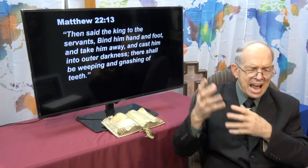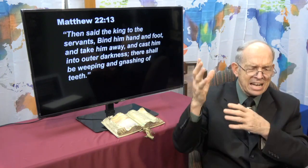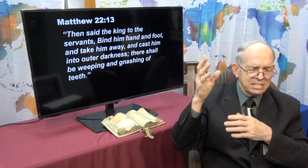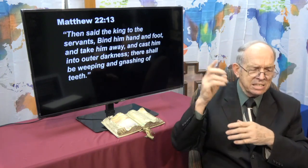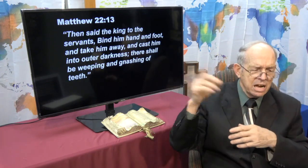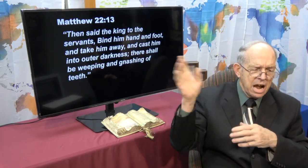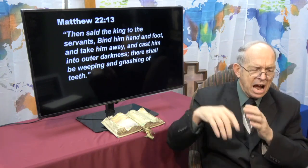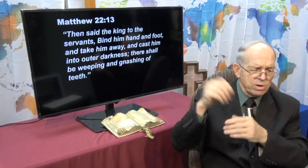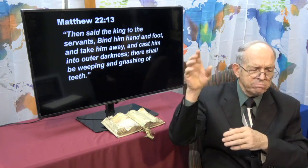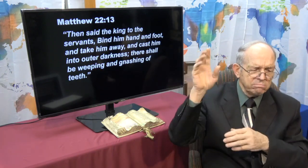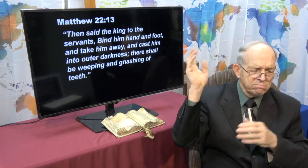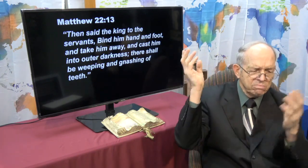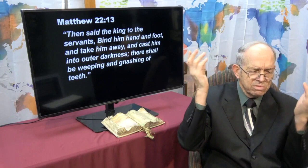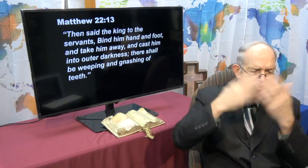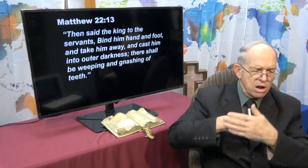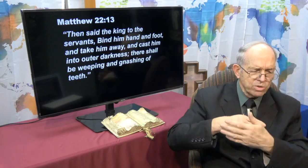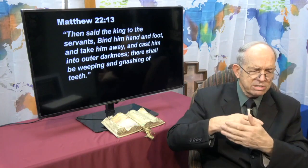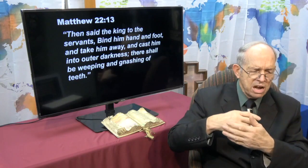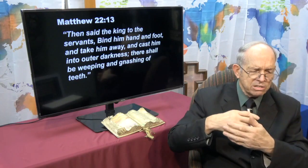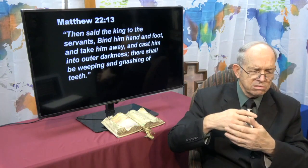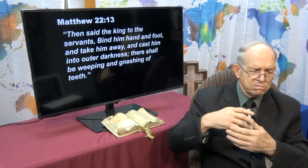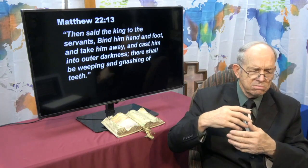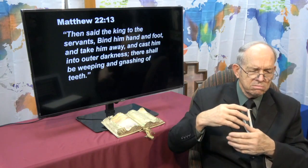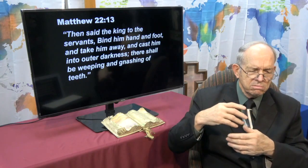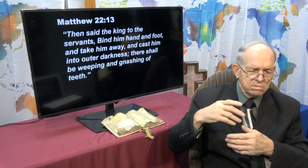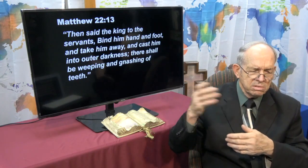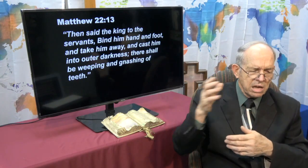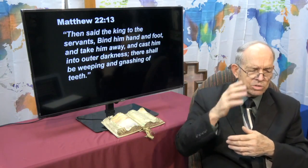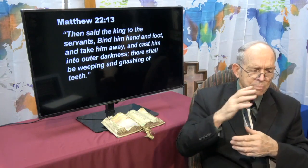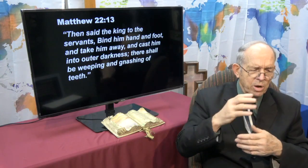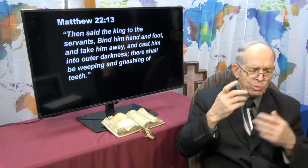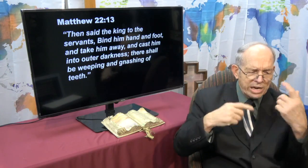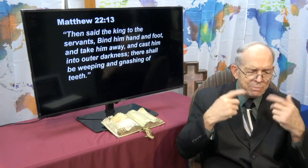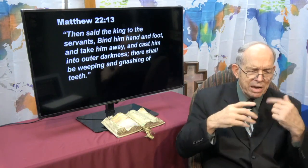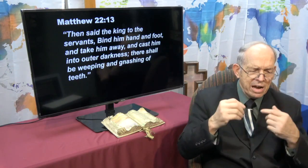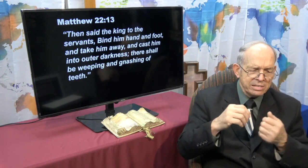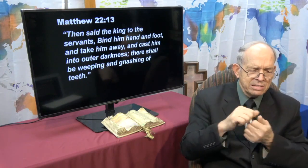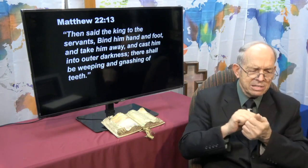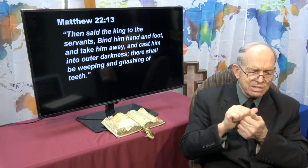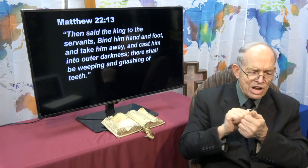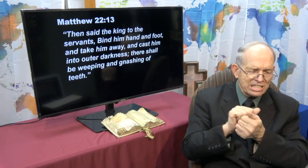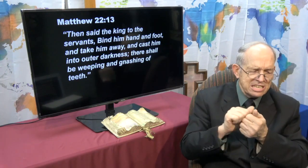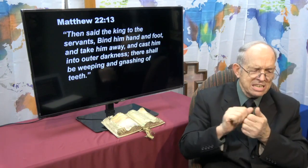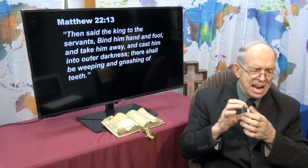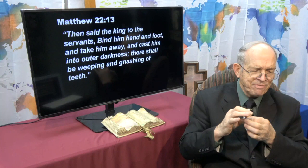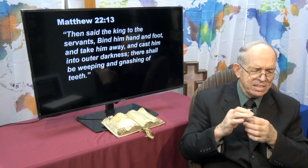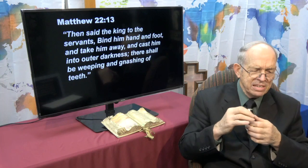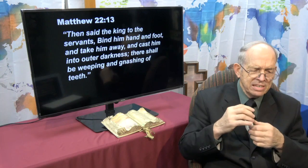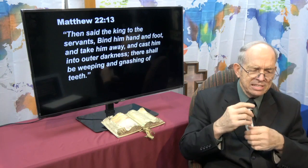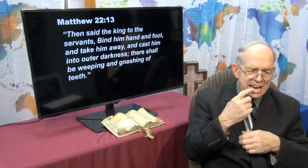cast out down to darkness. That should be weep and gnashing of teeth.